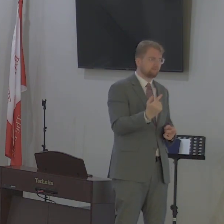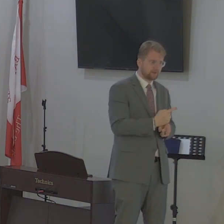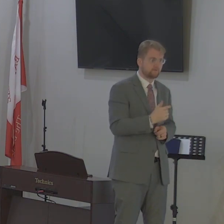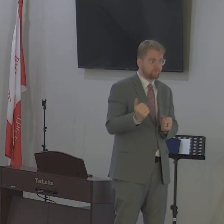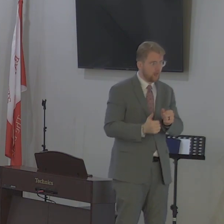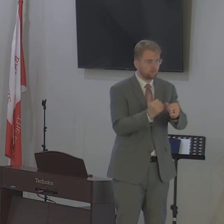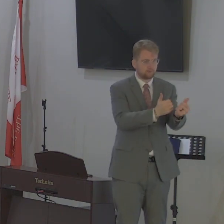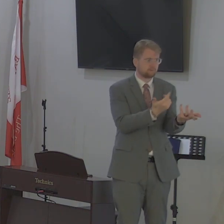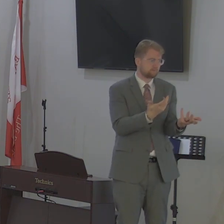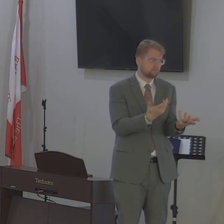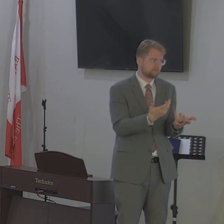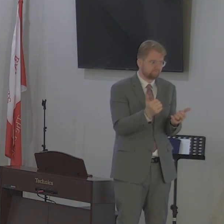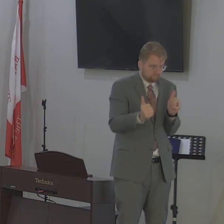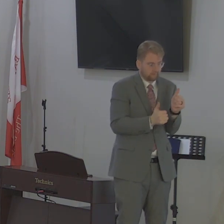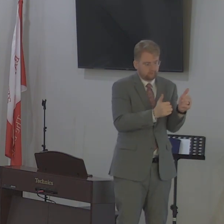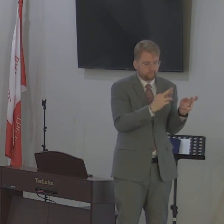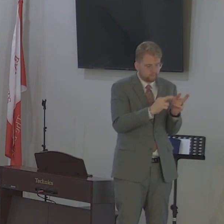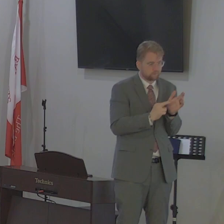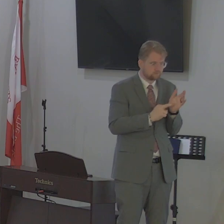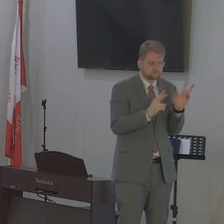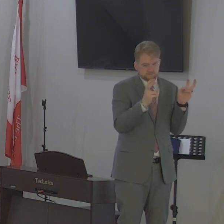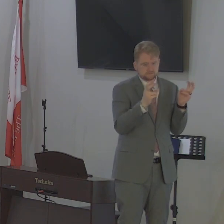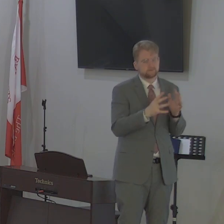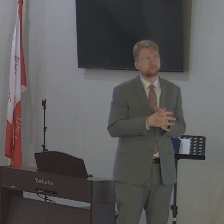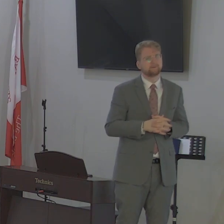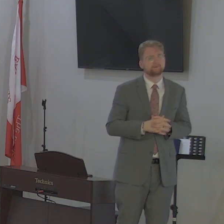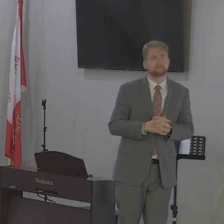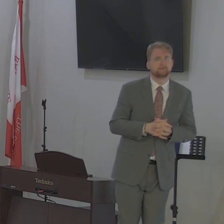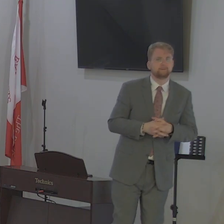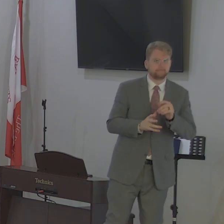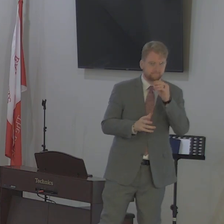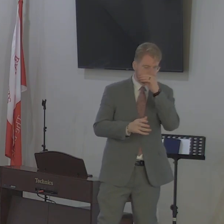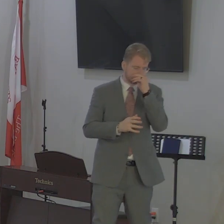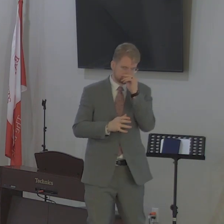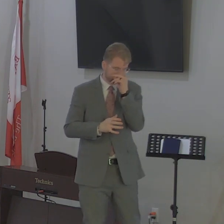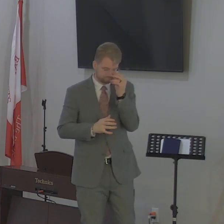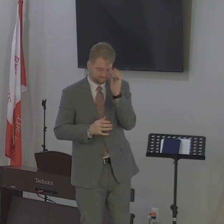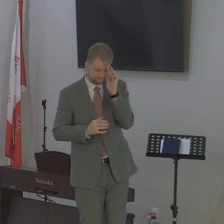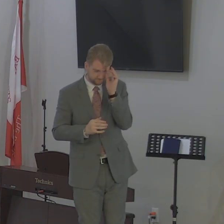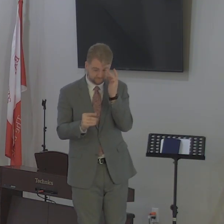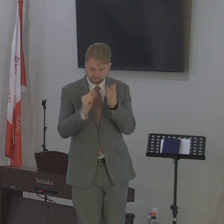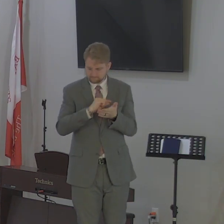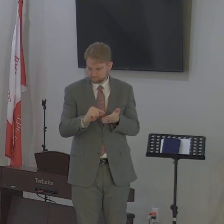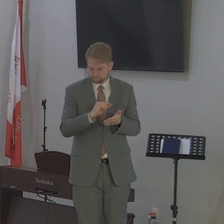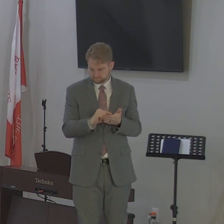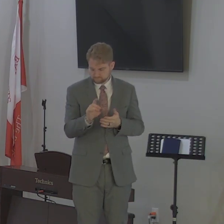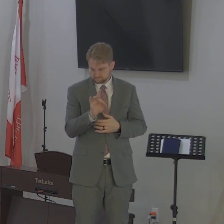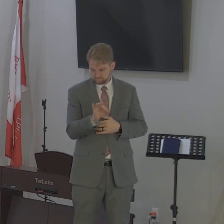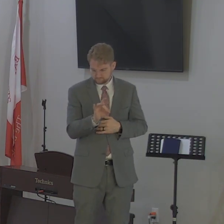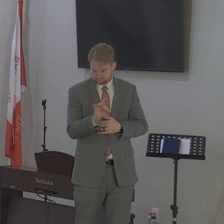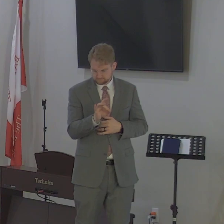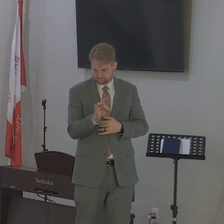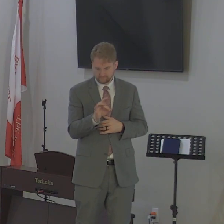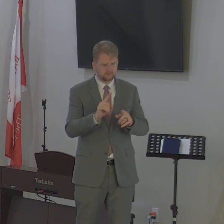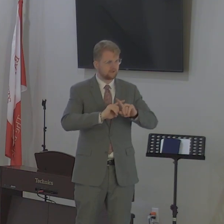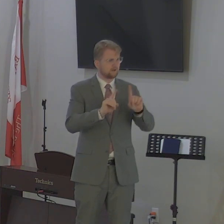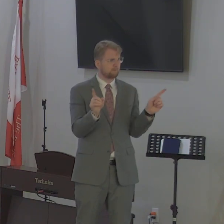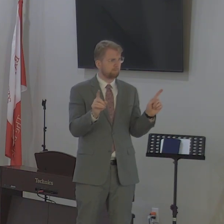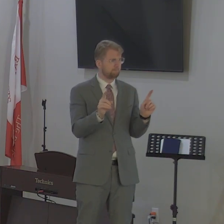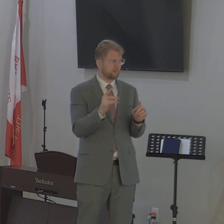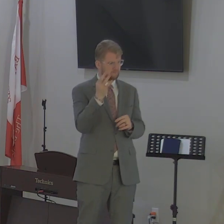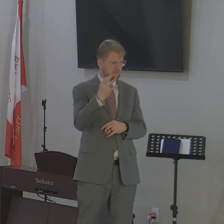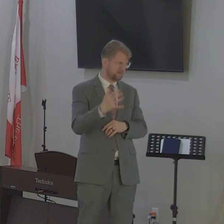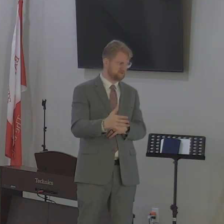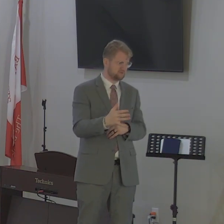Verse 8, when we don't obey the truth. Before we read verse 8, you probably already looked at it. But preacher so-and-so said,